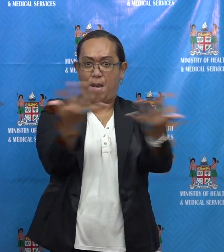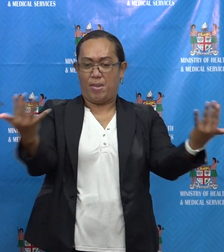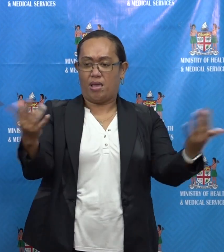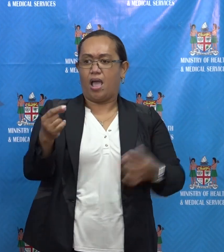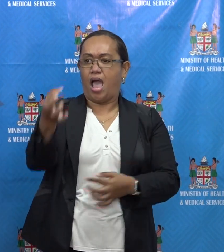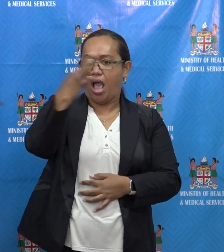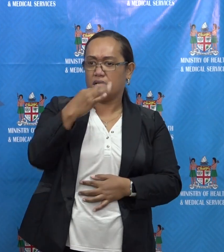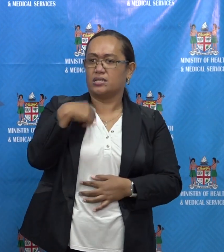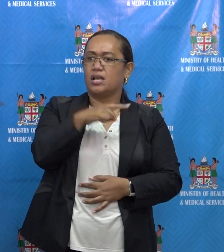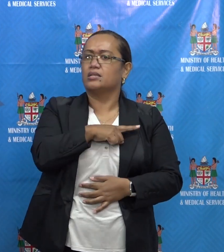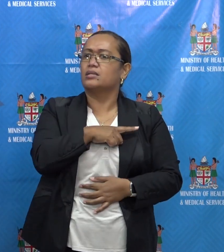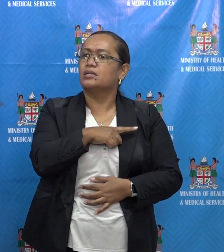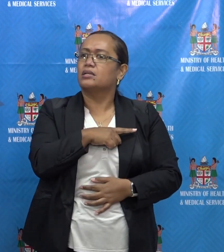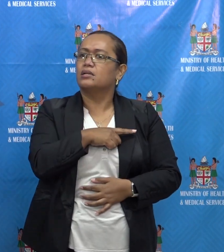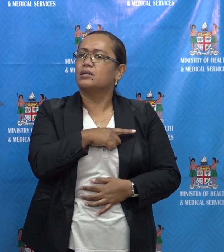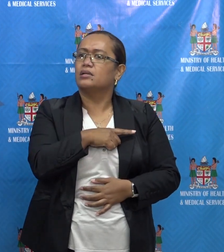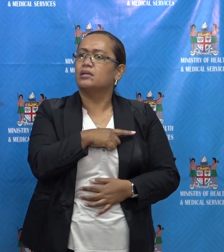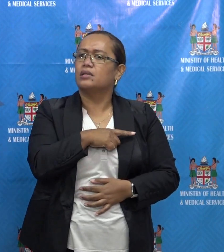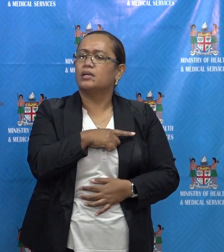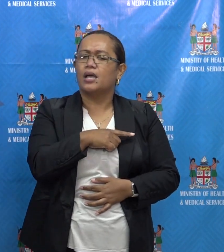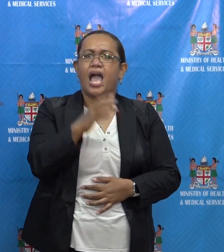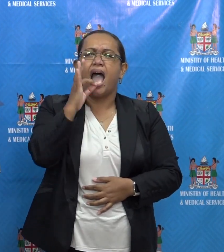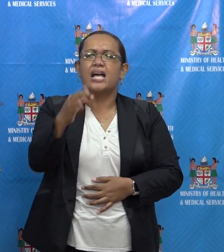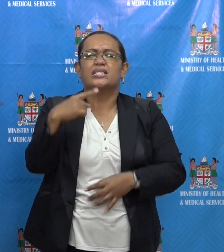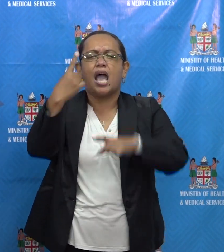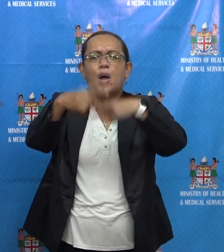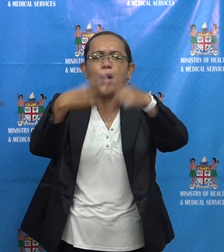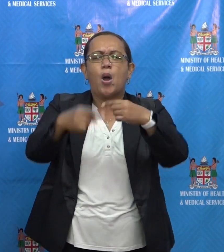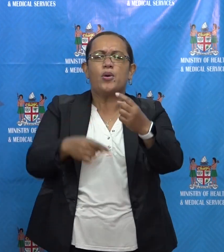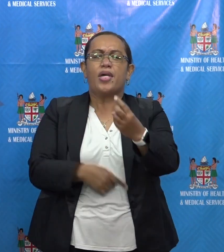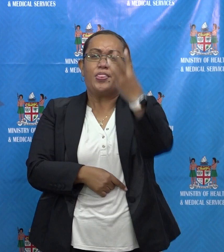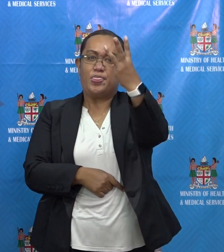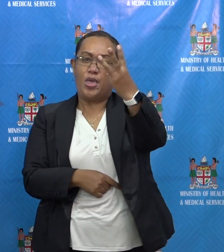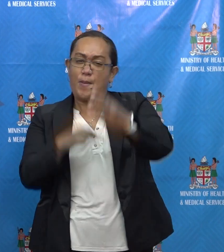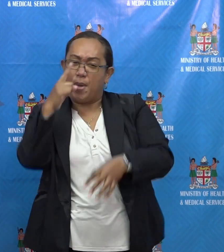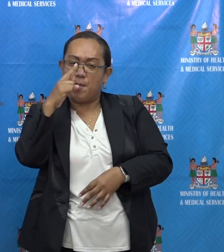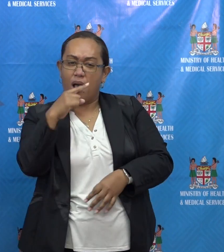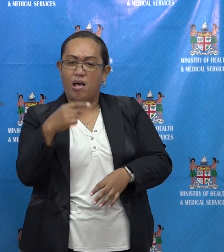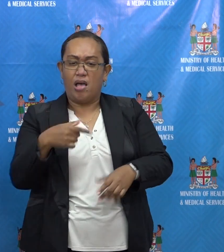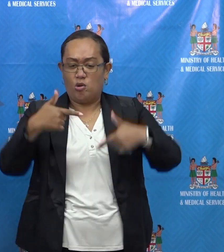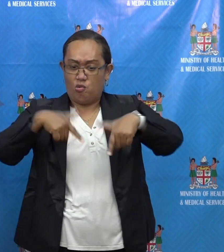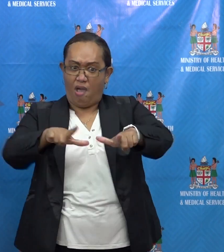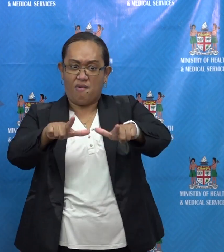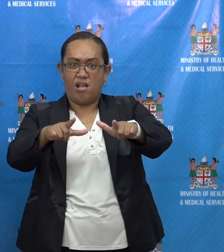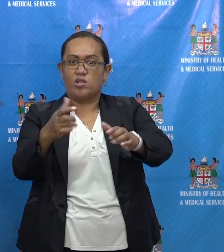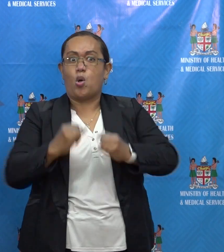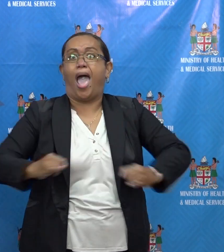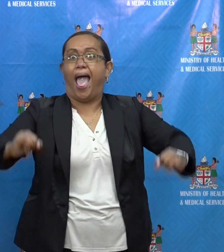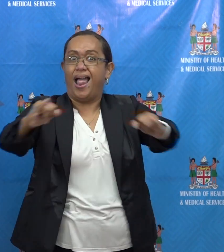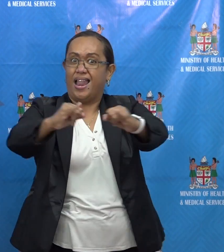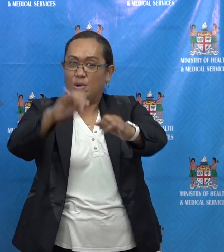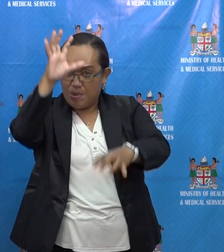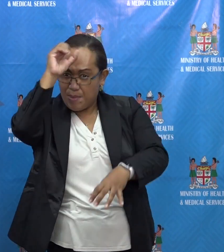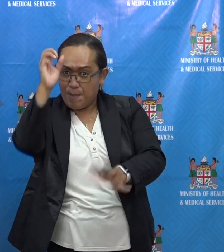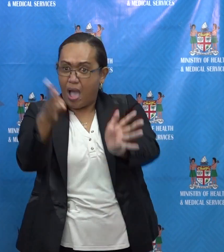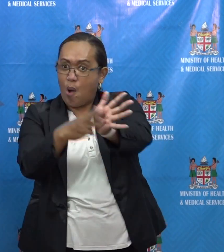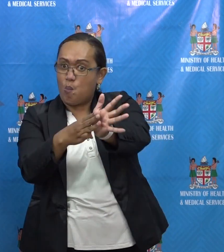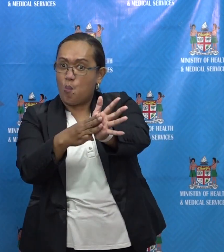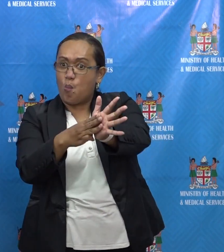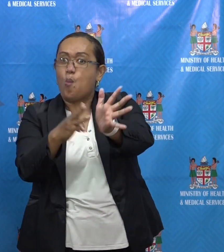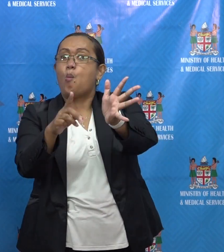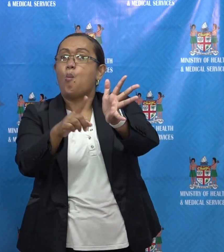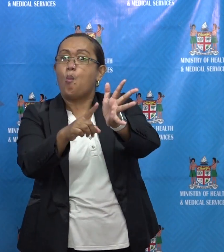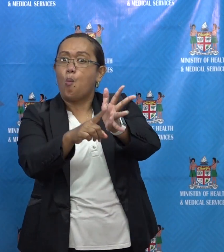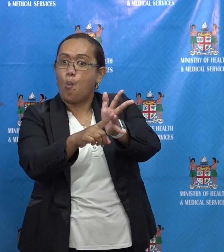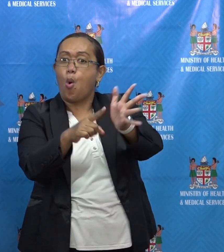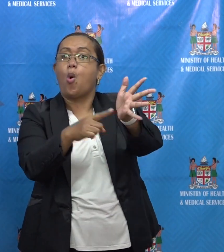three that had traveled to Moturiki straight after the funeral. And many had referred back to us